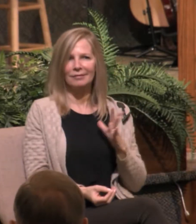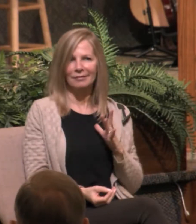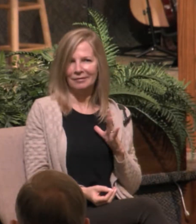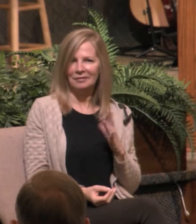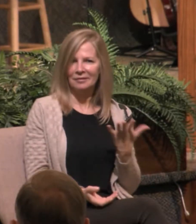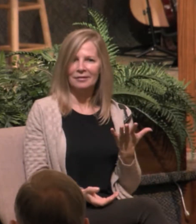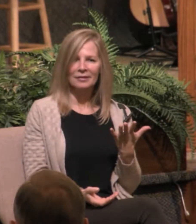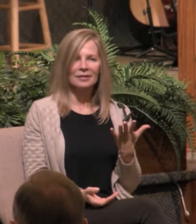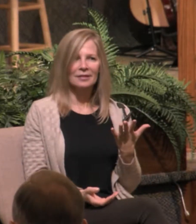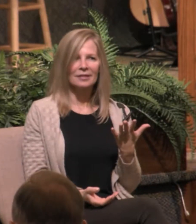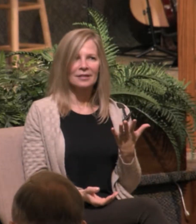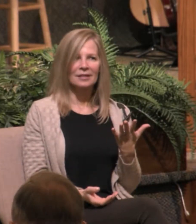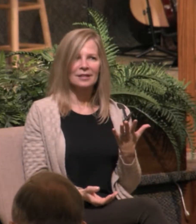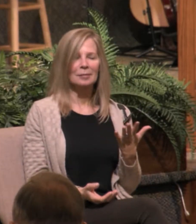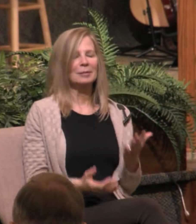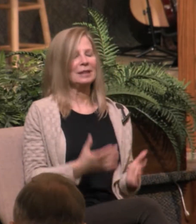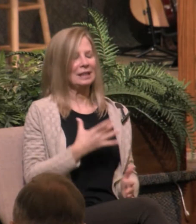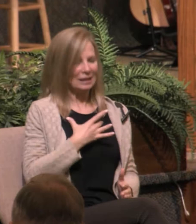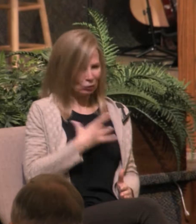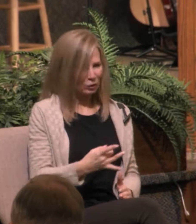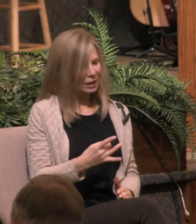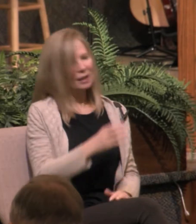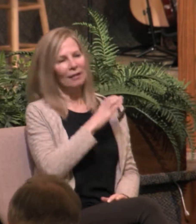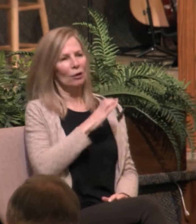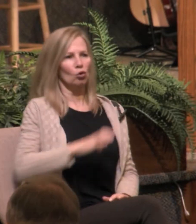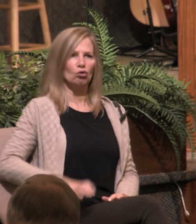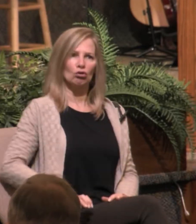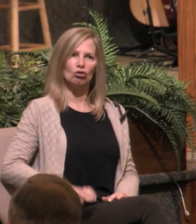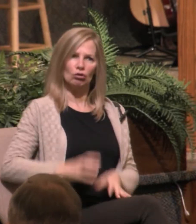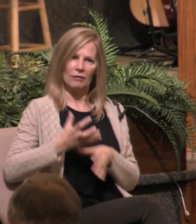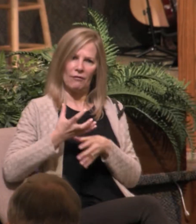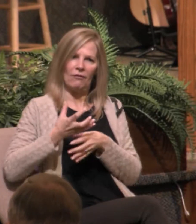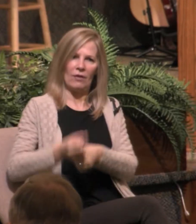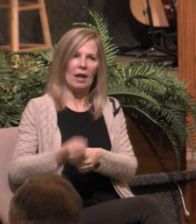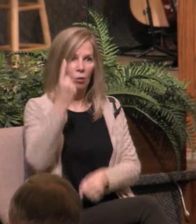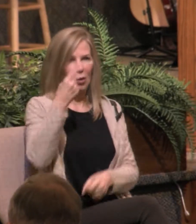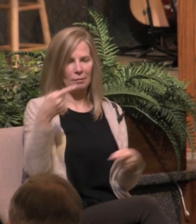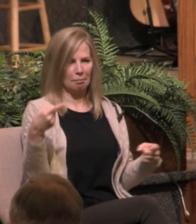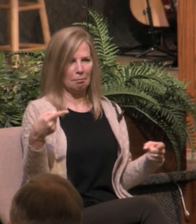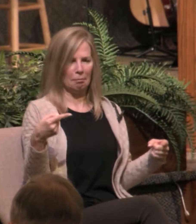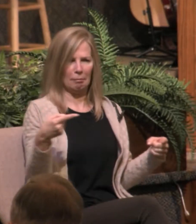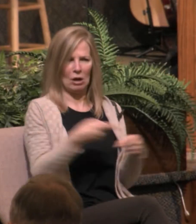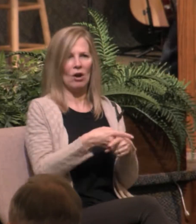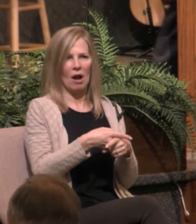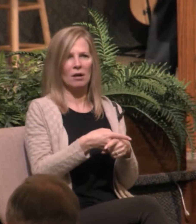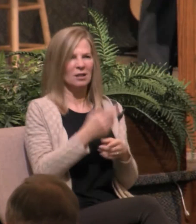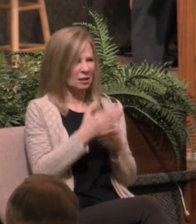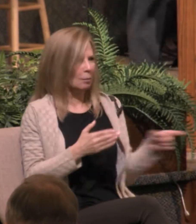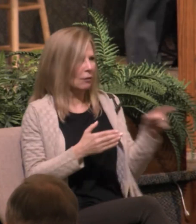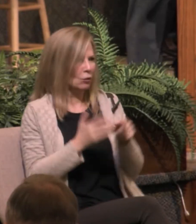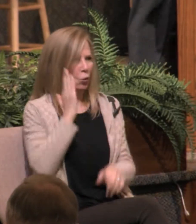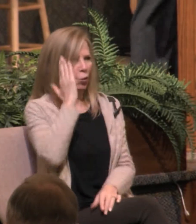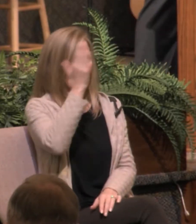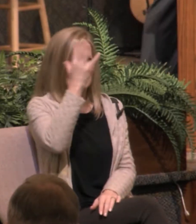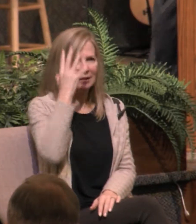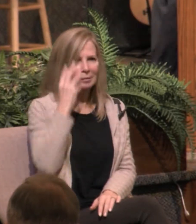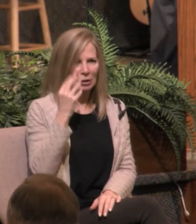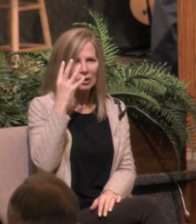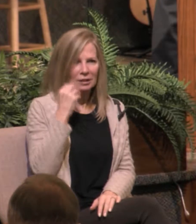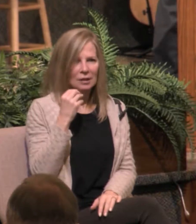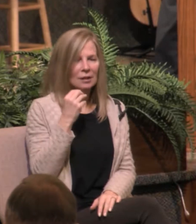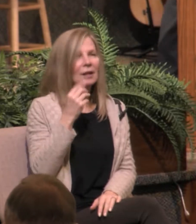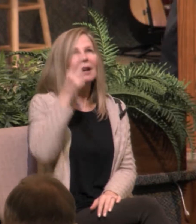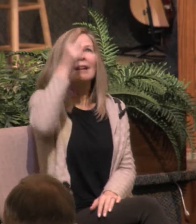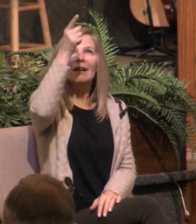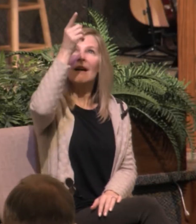One of the paradoxes almost of the Christian faith, and some of you will have experienced this, some of you will experience this, is as God